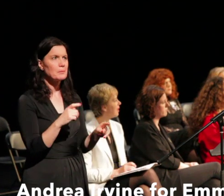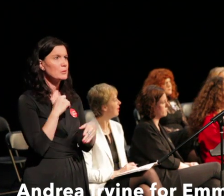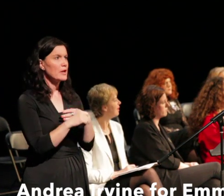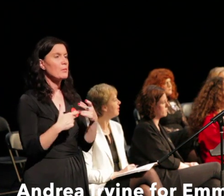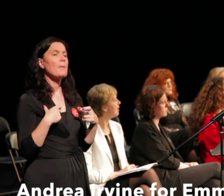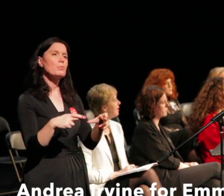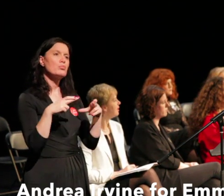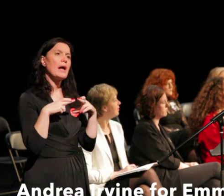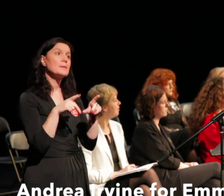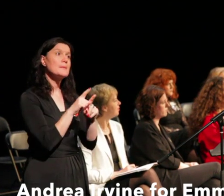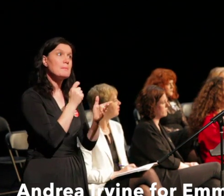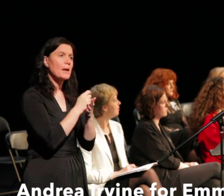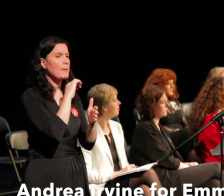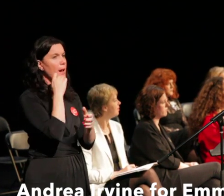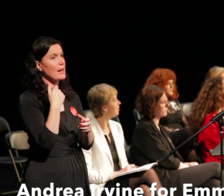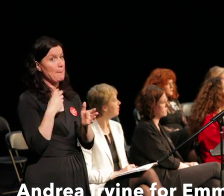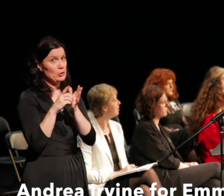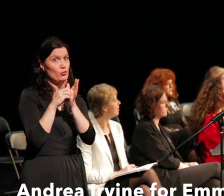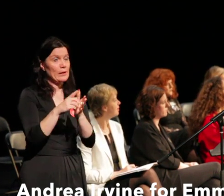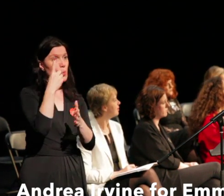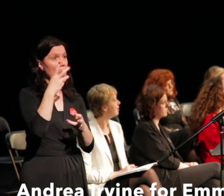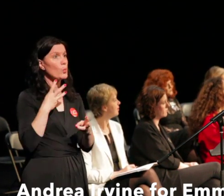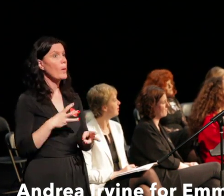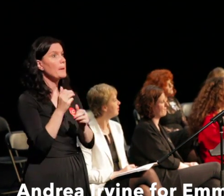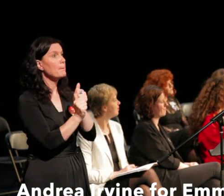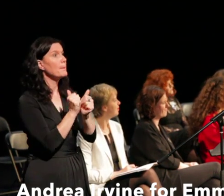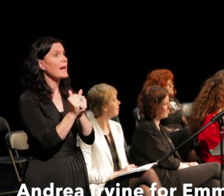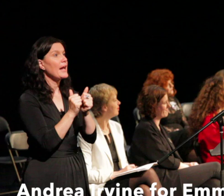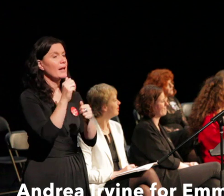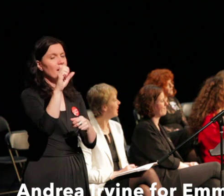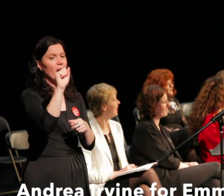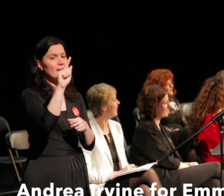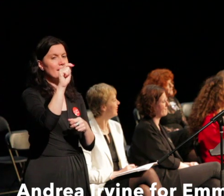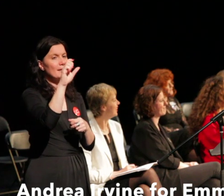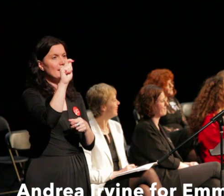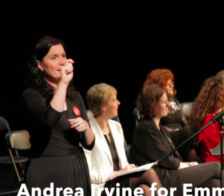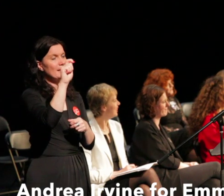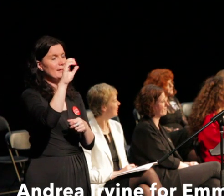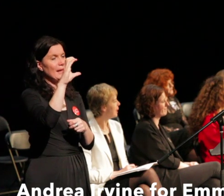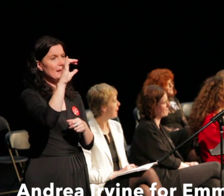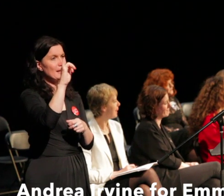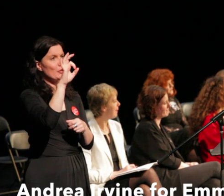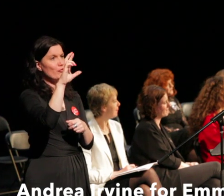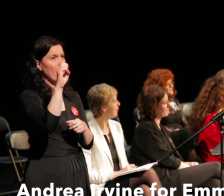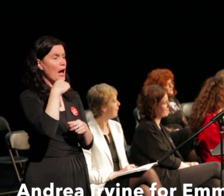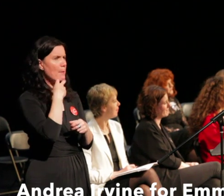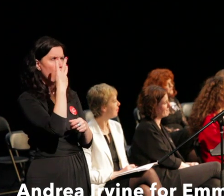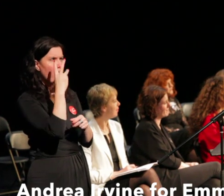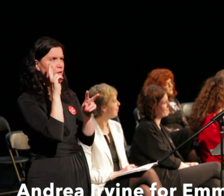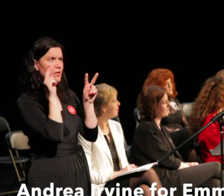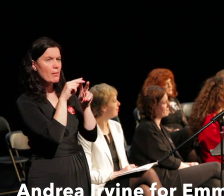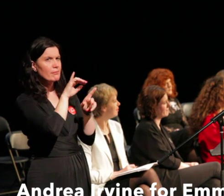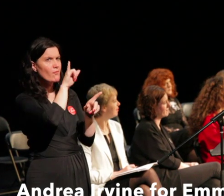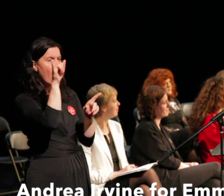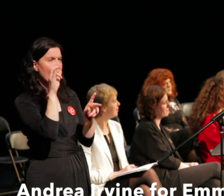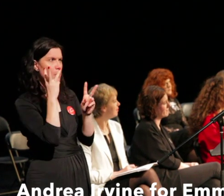pride that that's because I'm directing a one-woman play by Stacey Gregg. I've been watching from afar because that's how